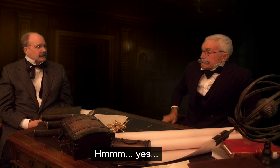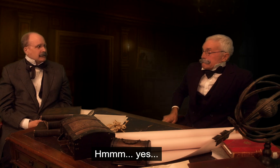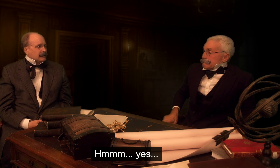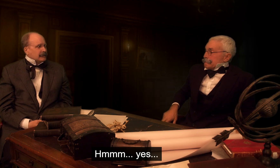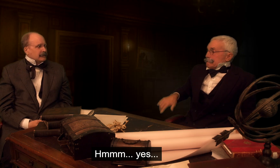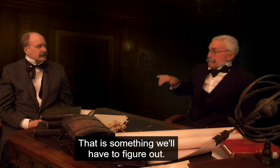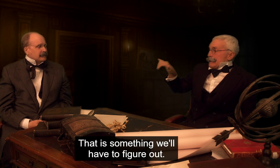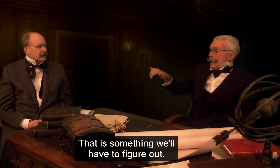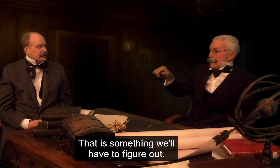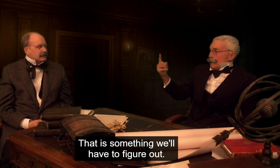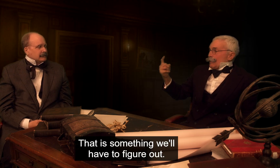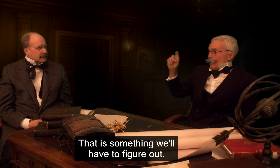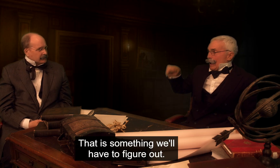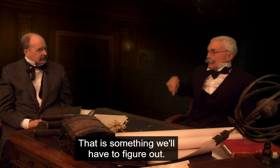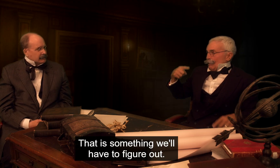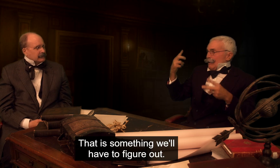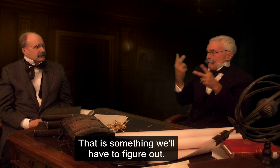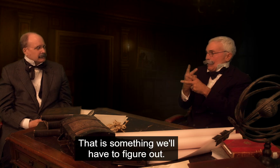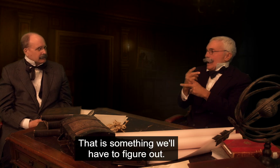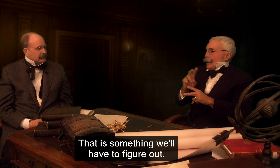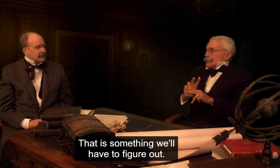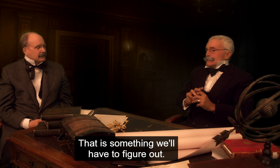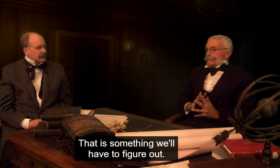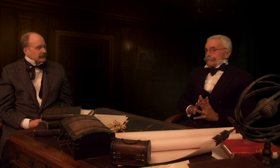Yes. That is something we'll have to figure out.